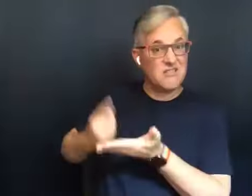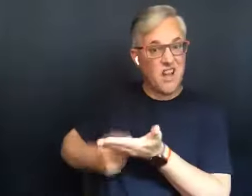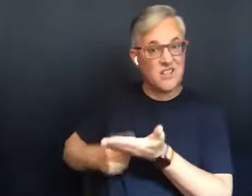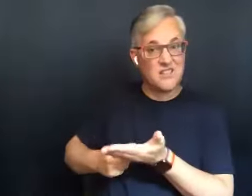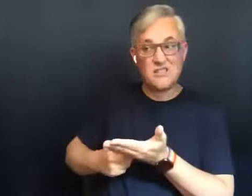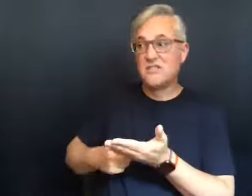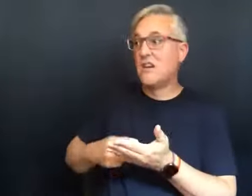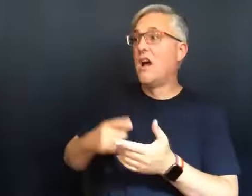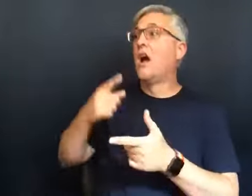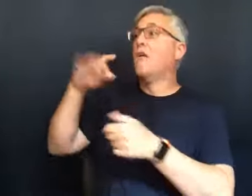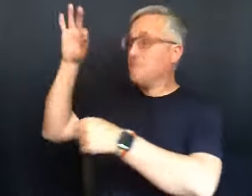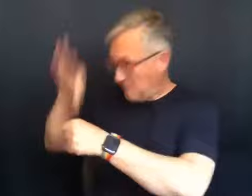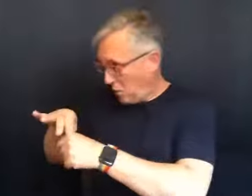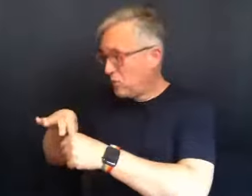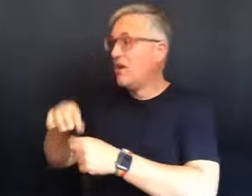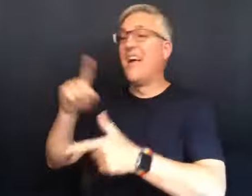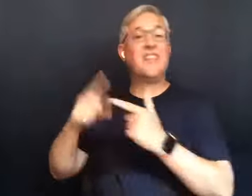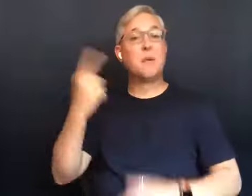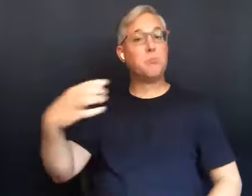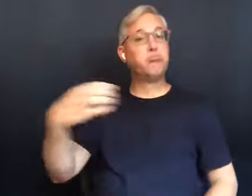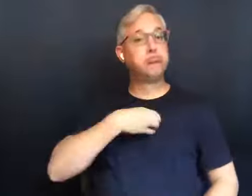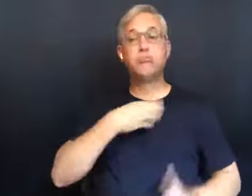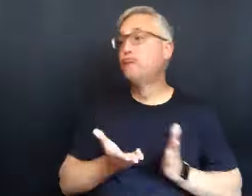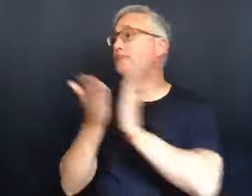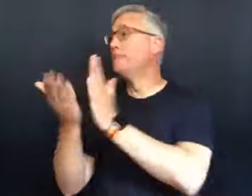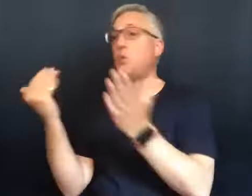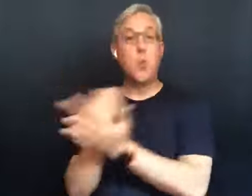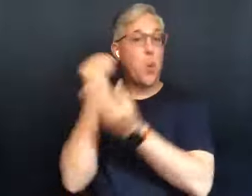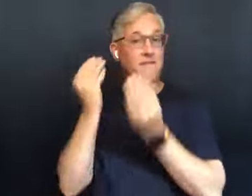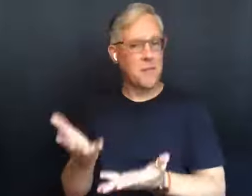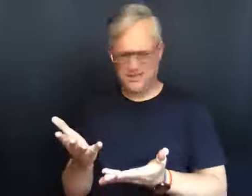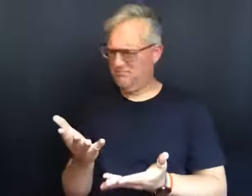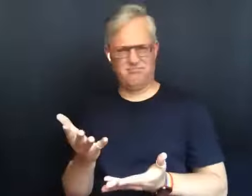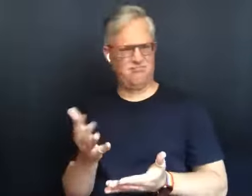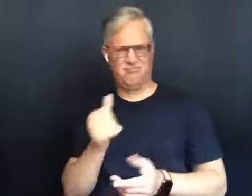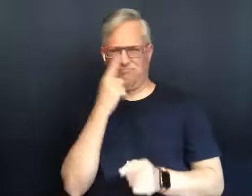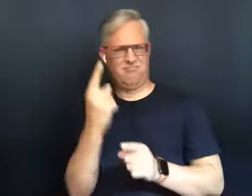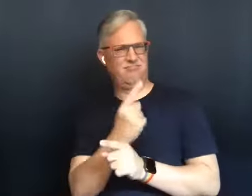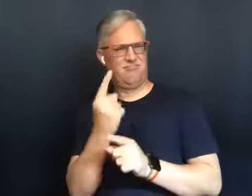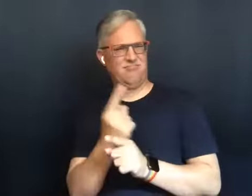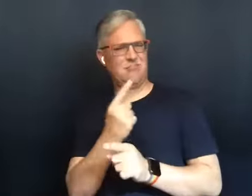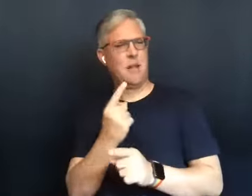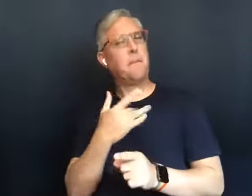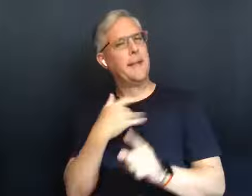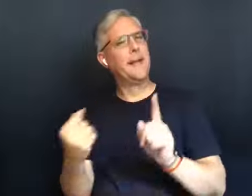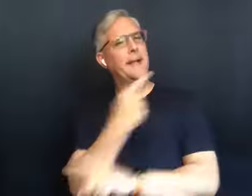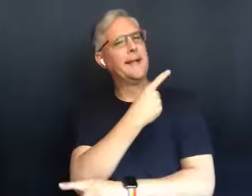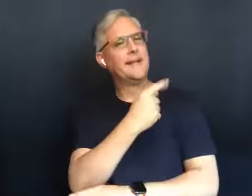new information in an appeal that we hadn't discussed and and already considered